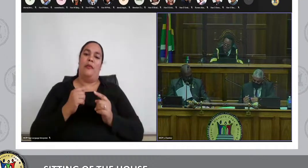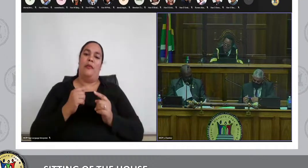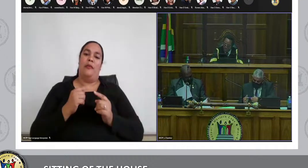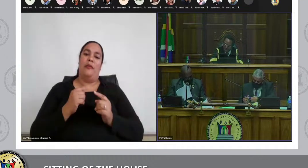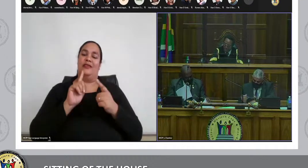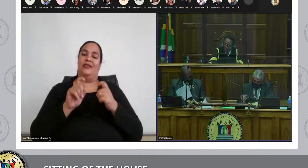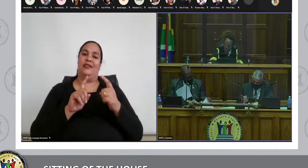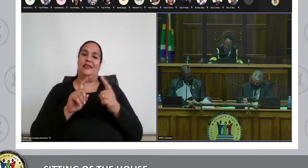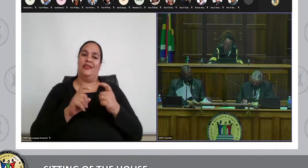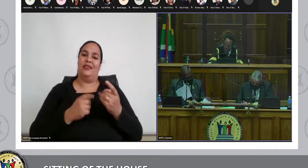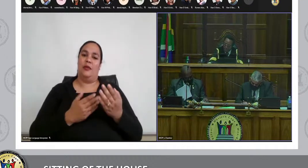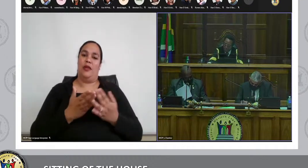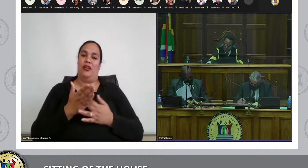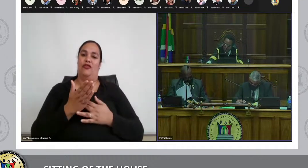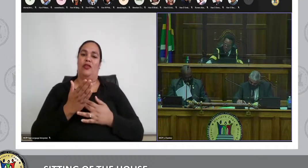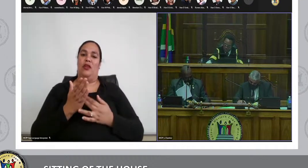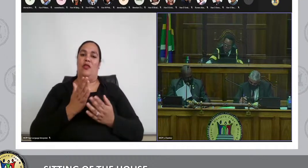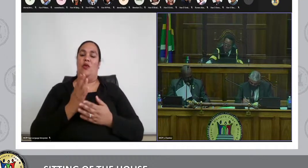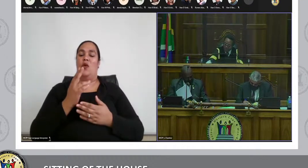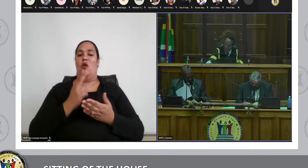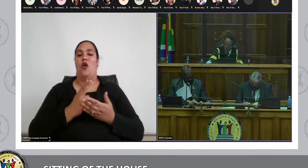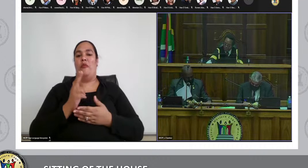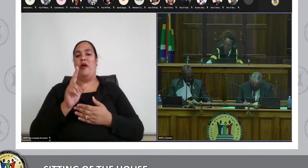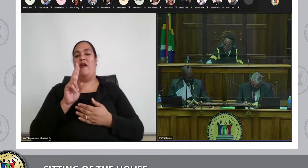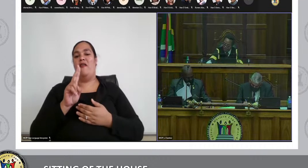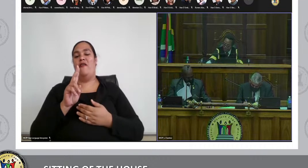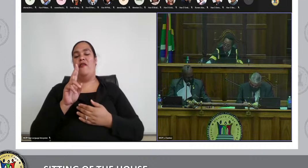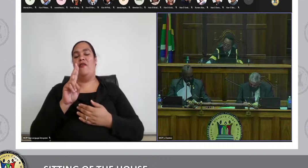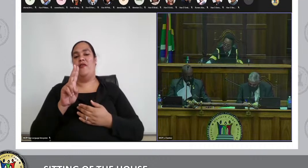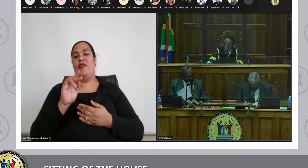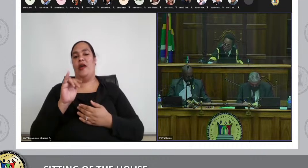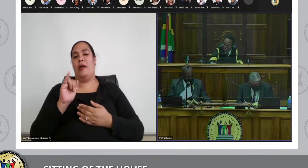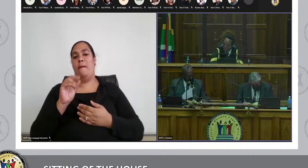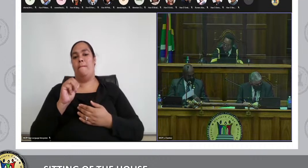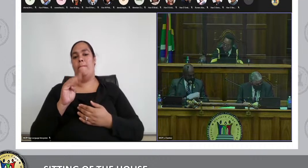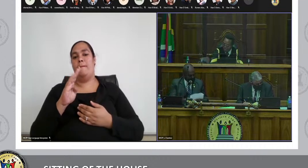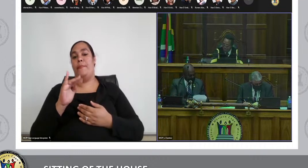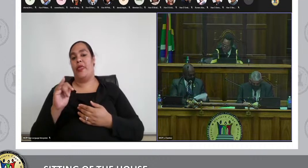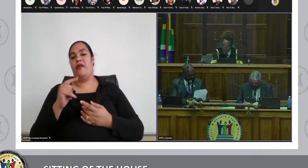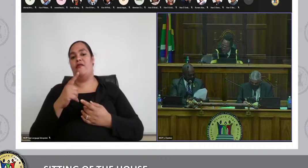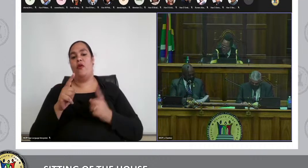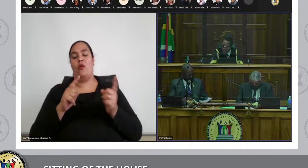interpellation is by Honorable Mvimbi to the